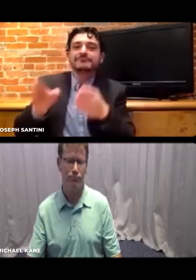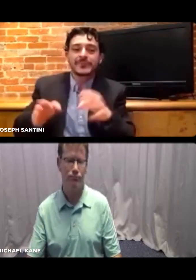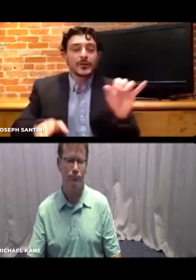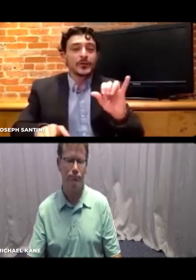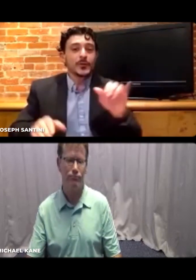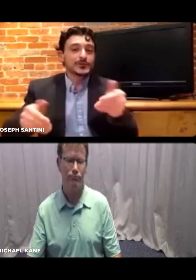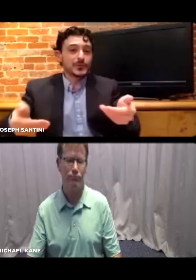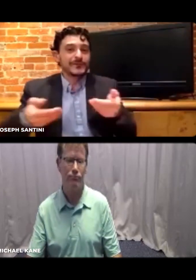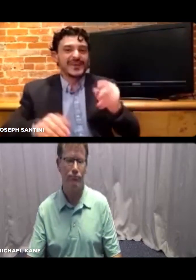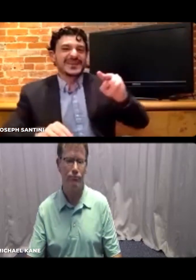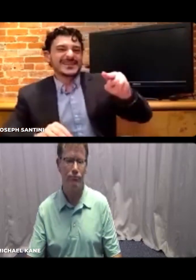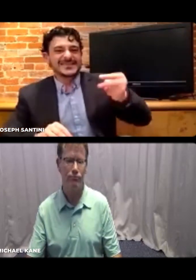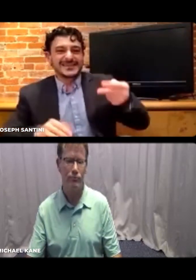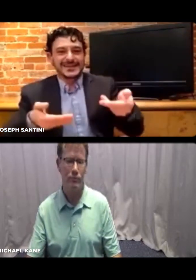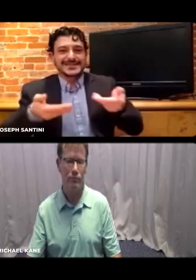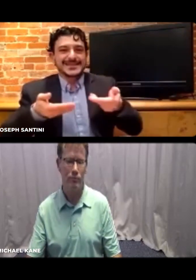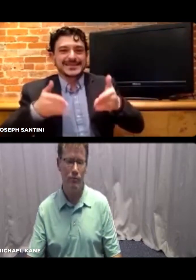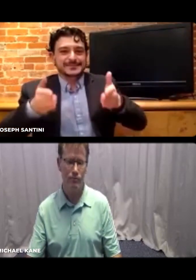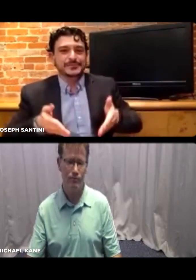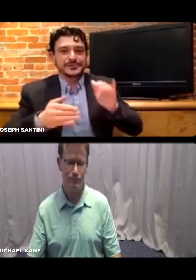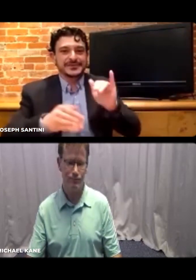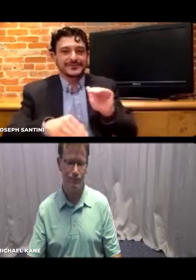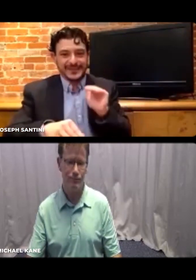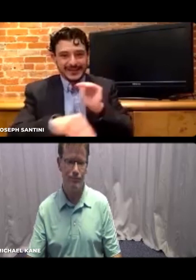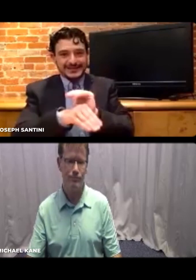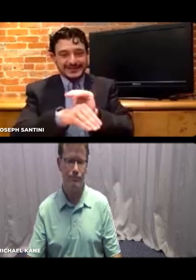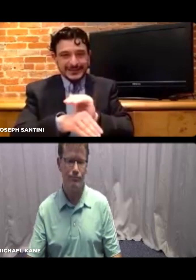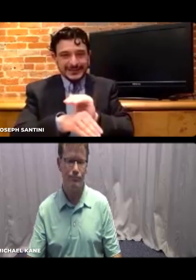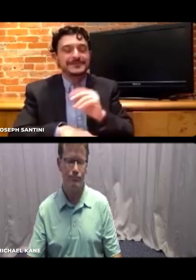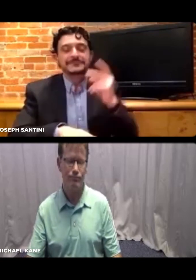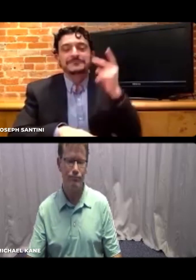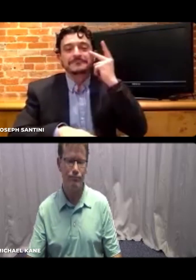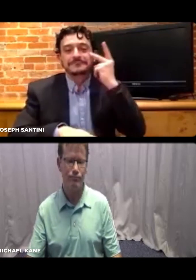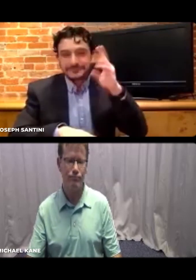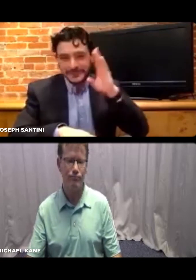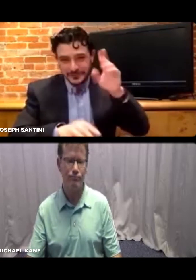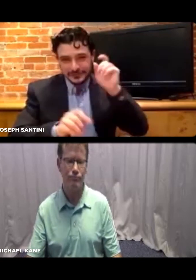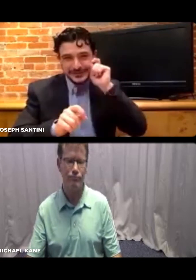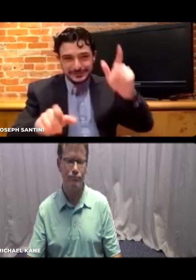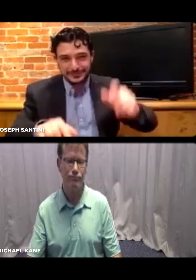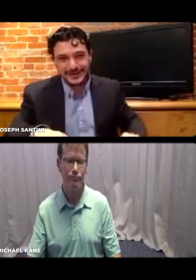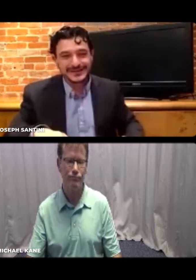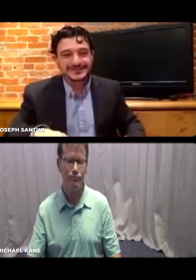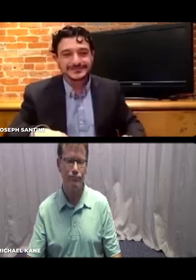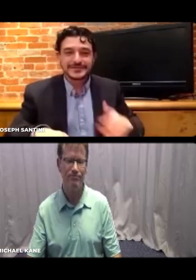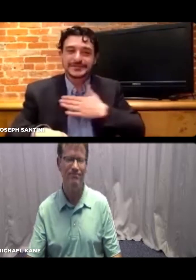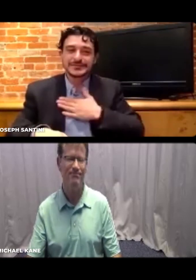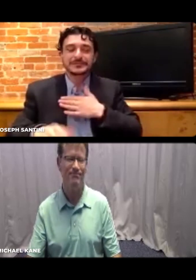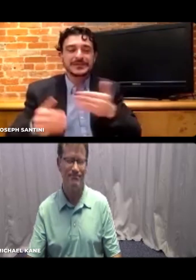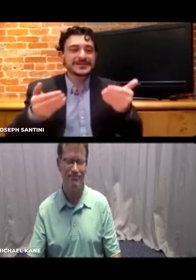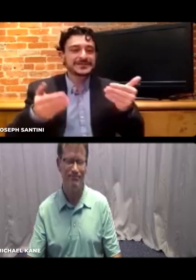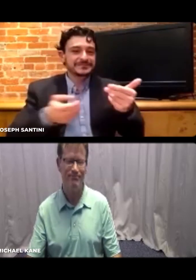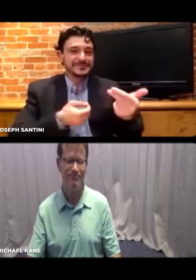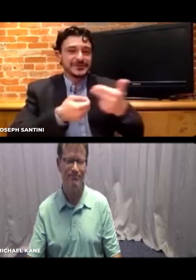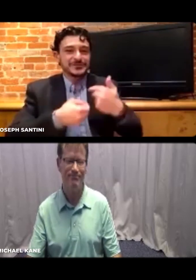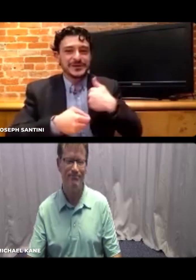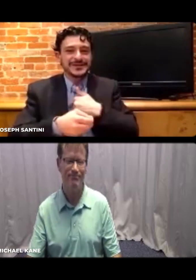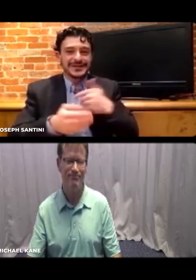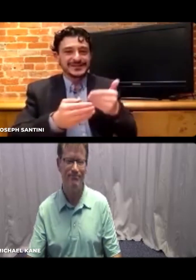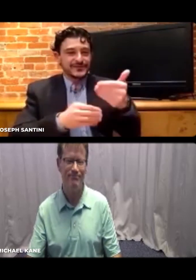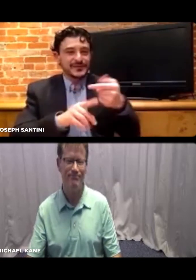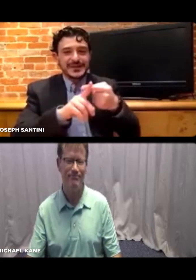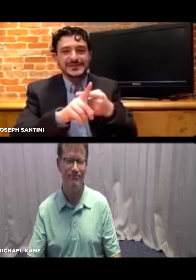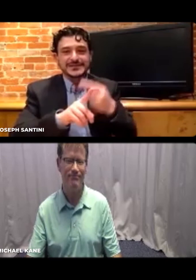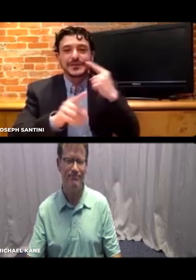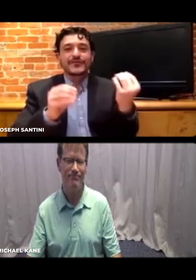our second guest panelist for that night is going to be a surprise. So please join us in the